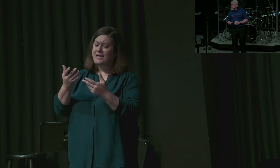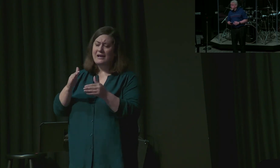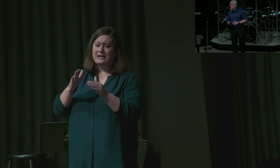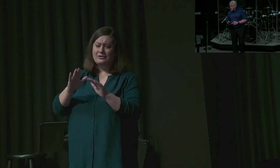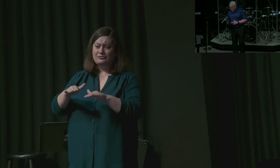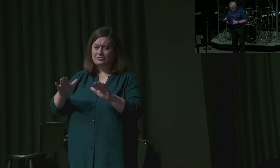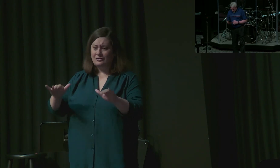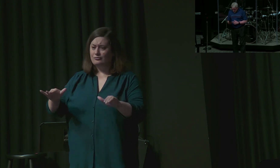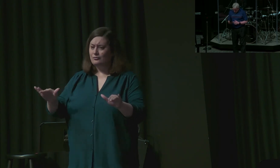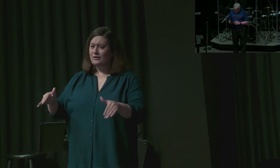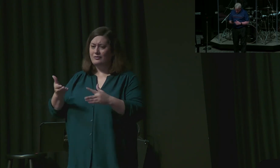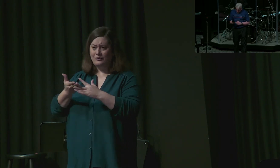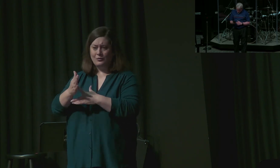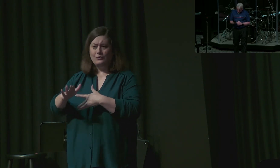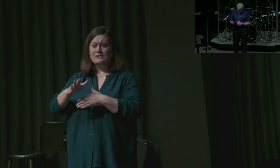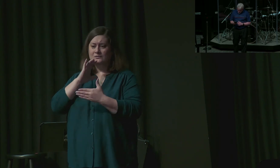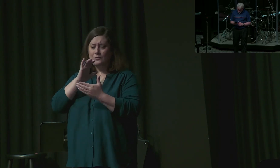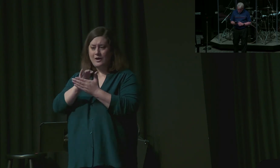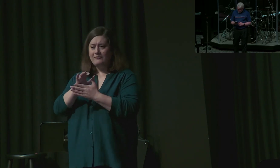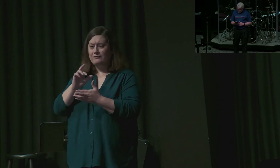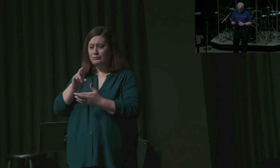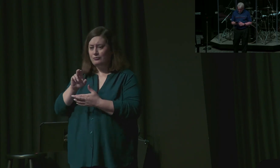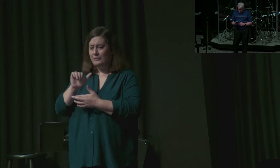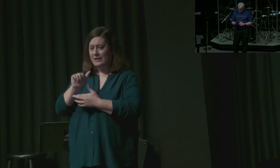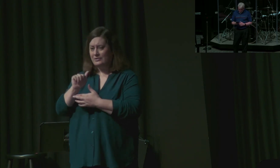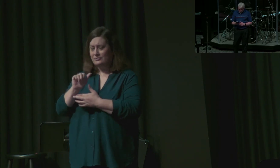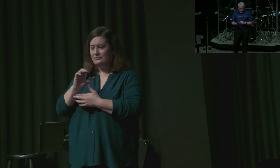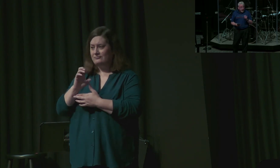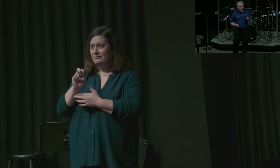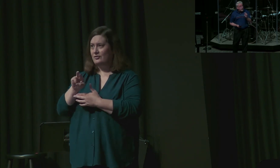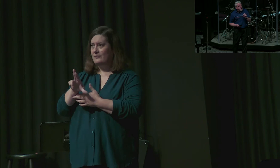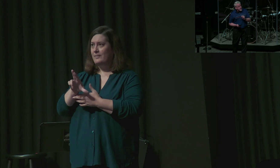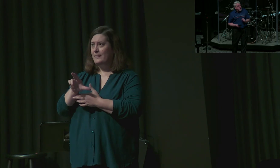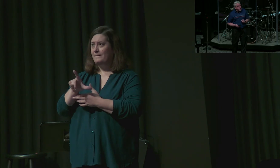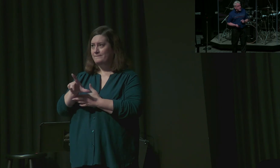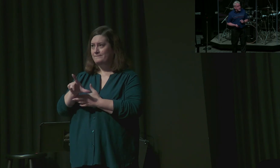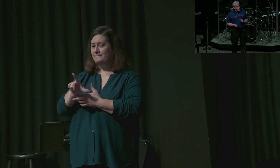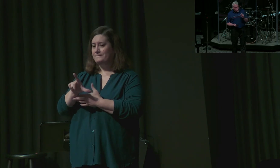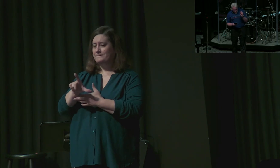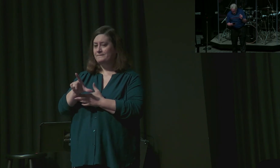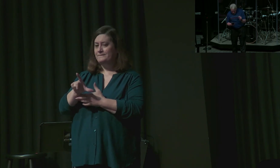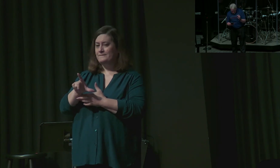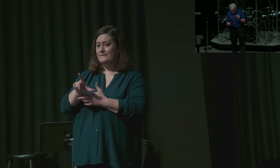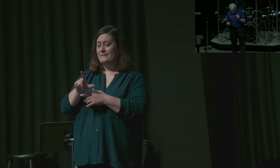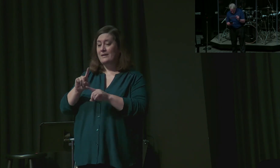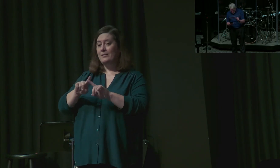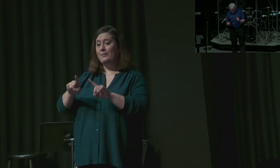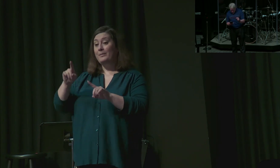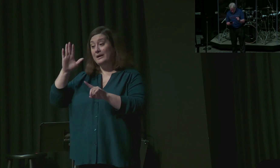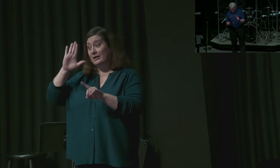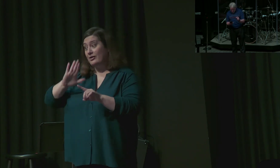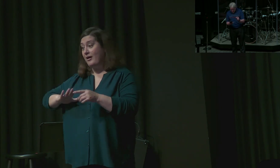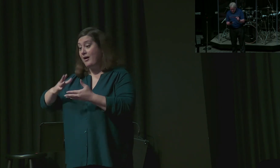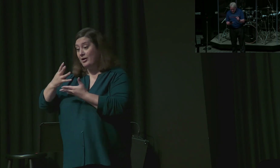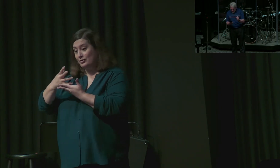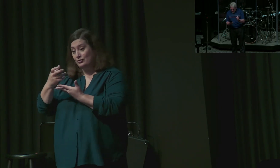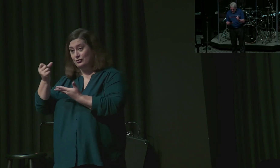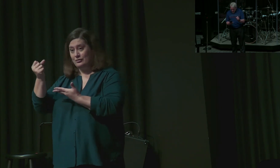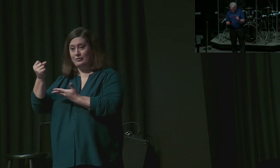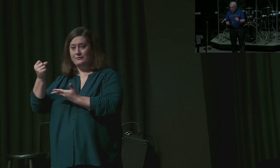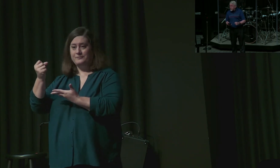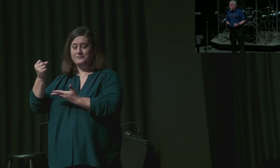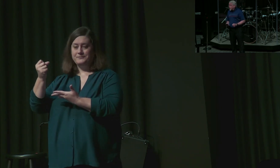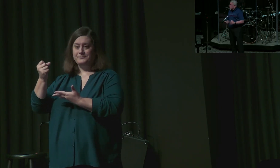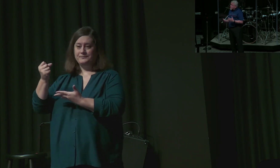her, but God took her. And now he sees that Joseph's boys